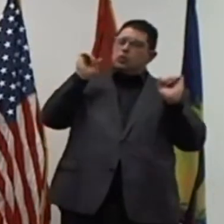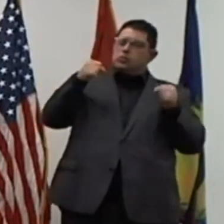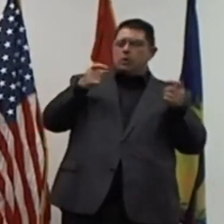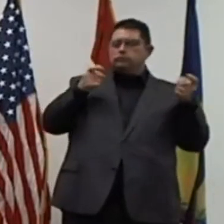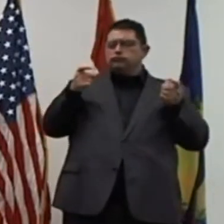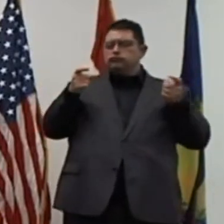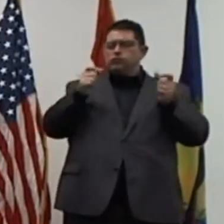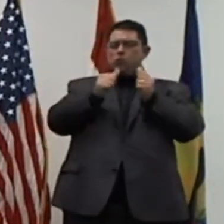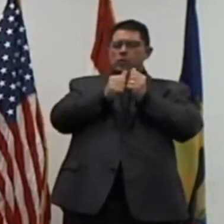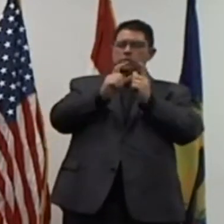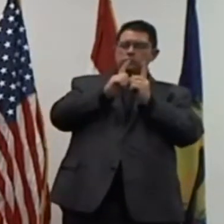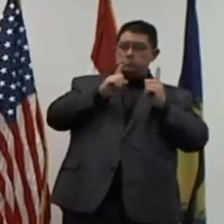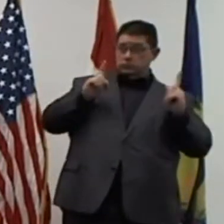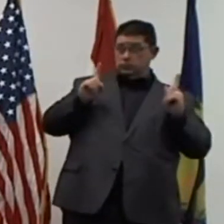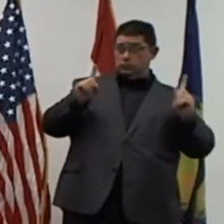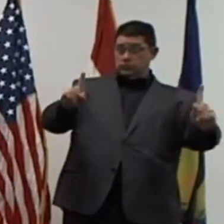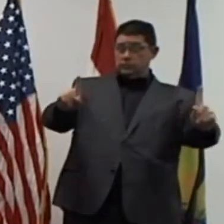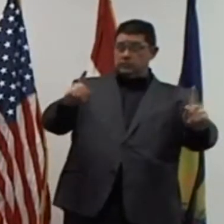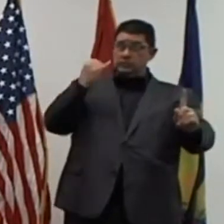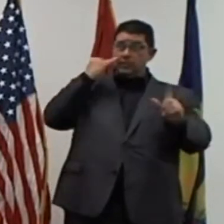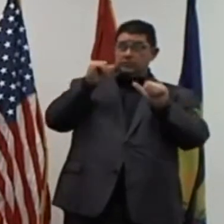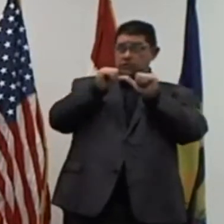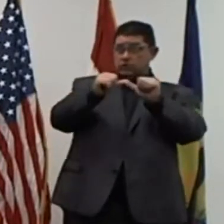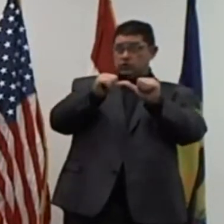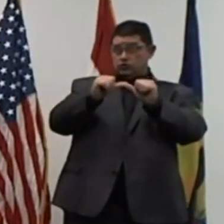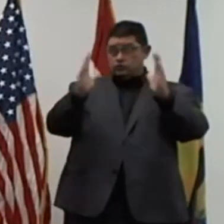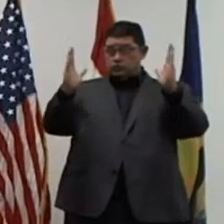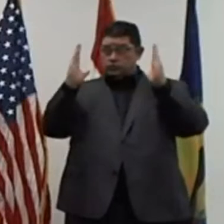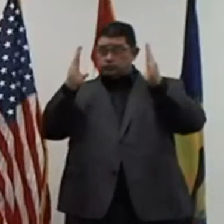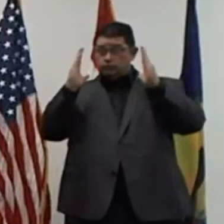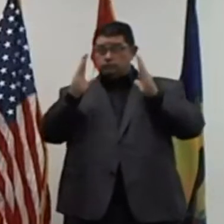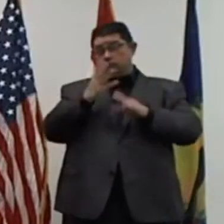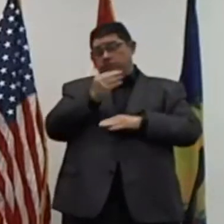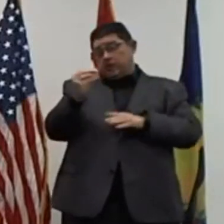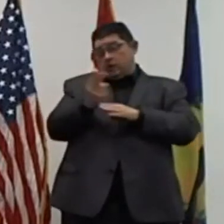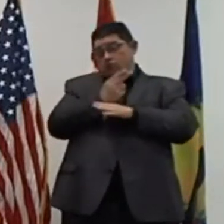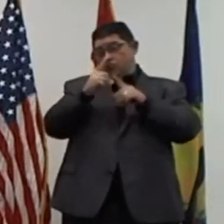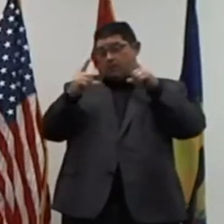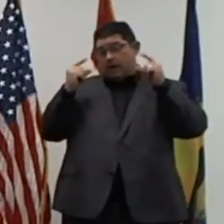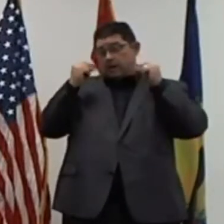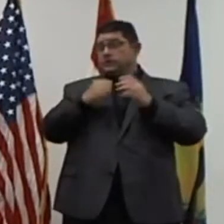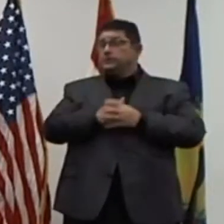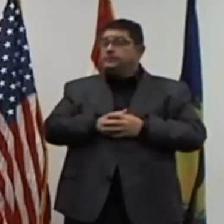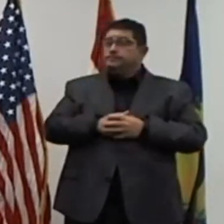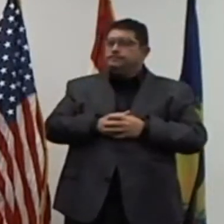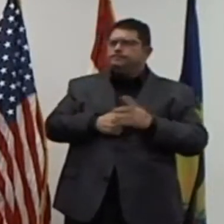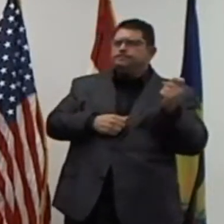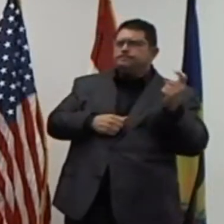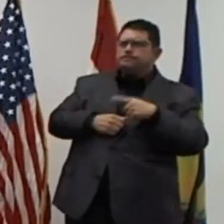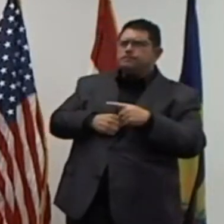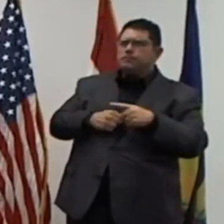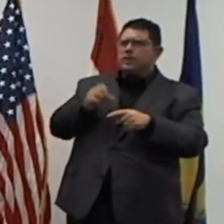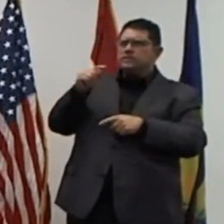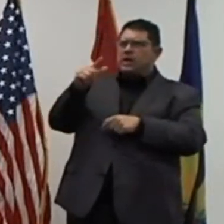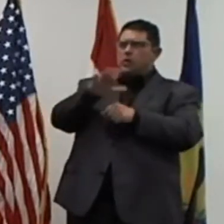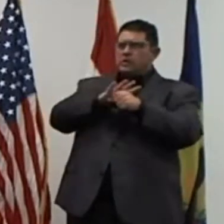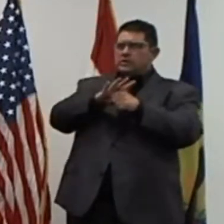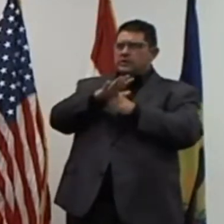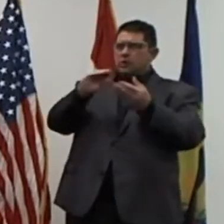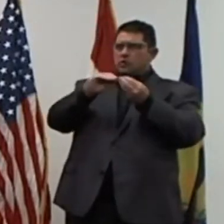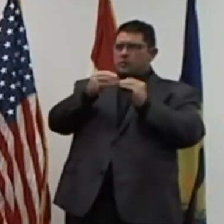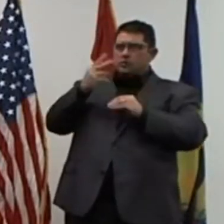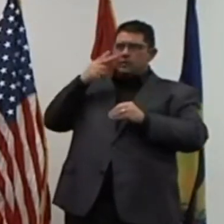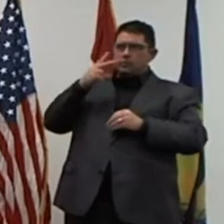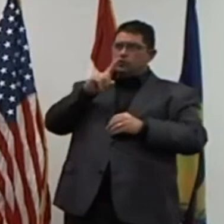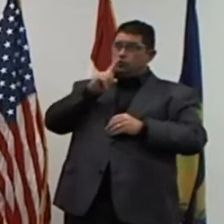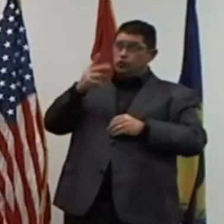social distancing is continued to be followed and people are wearing masks. That's what I was going to ask you on the St. Louis County numbers. I'm sure you've seen them.